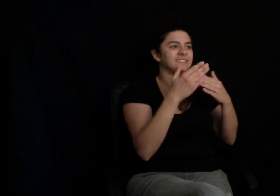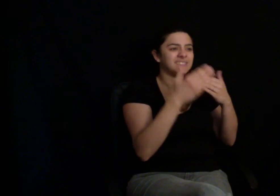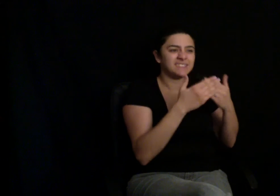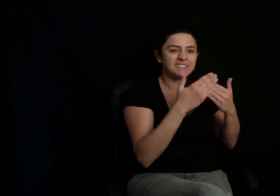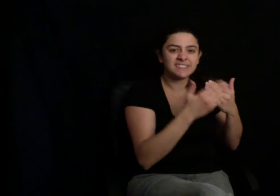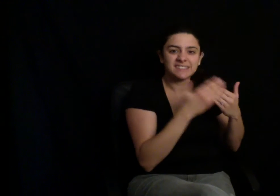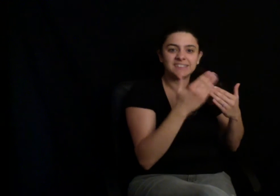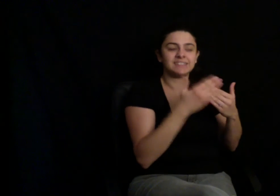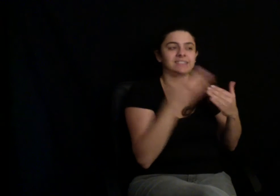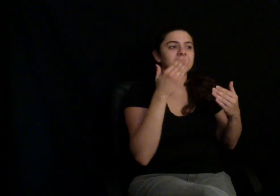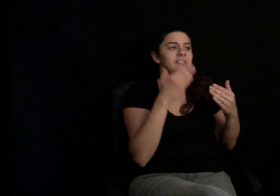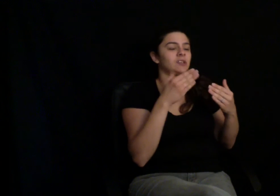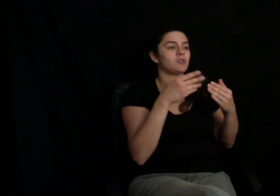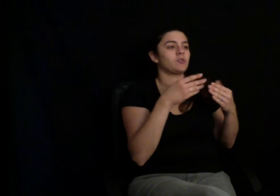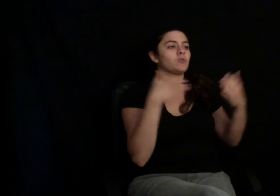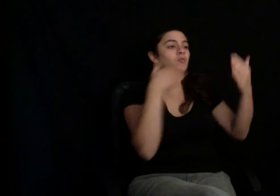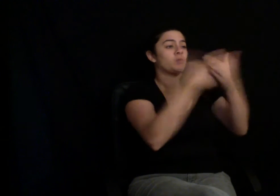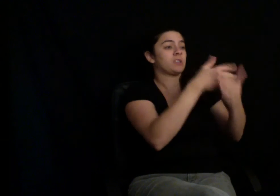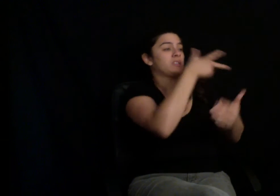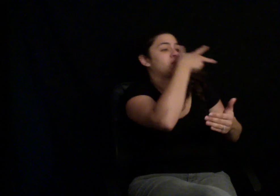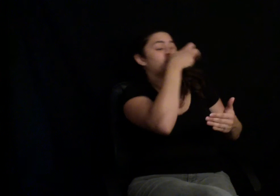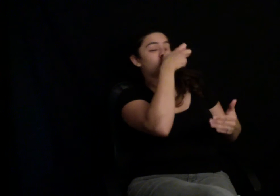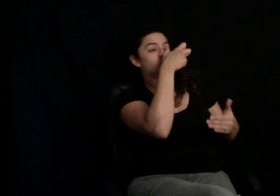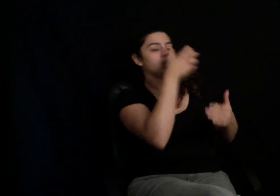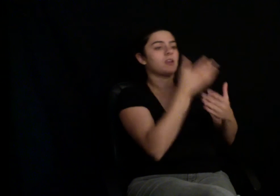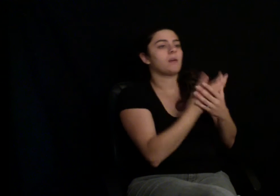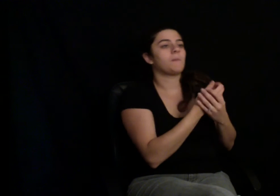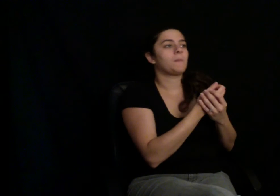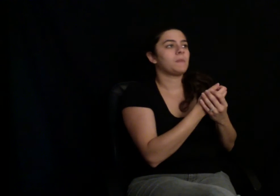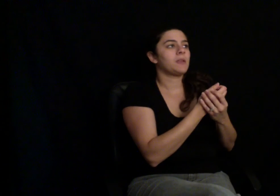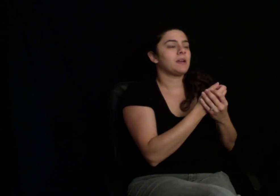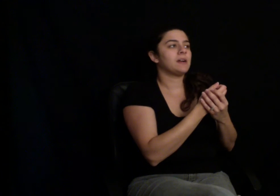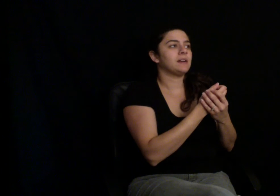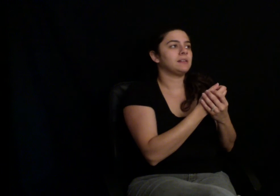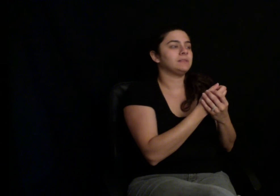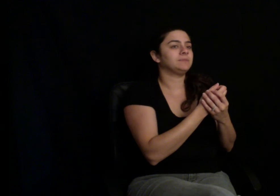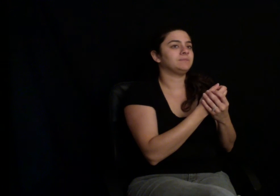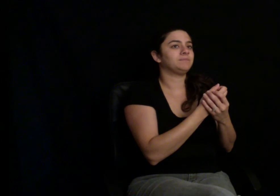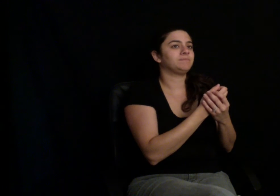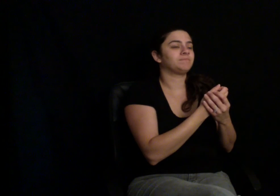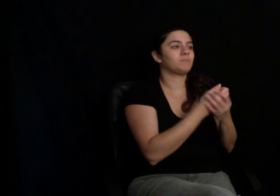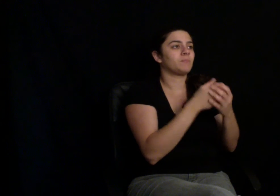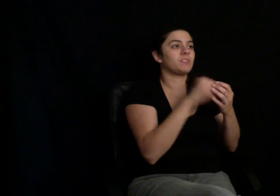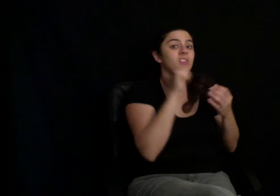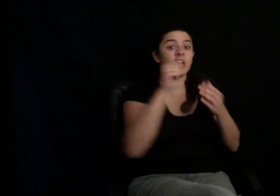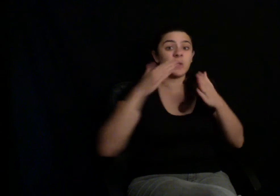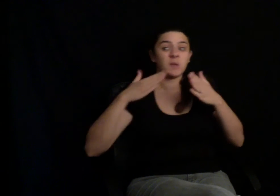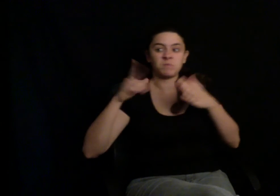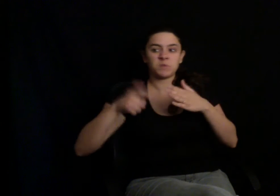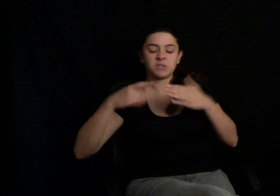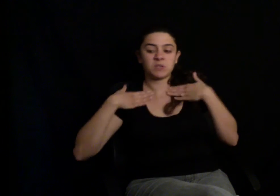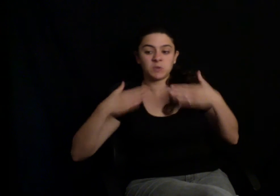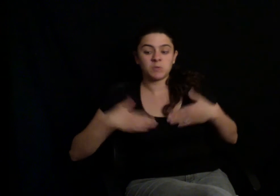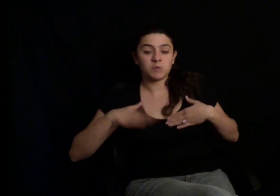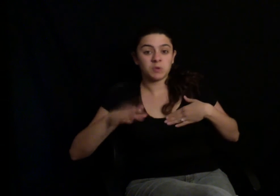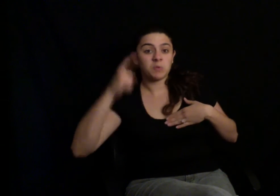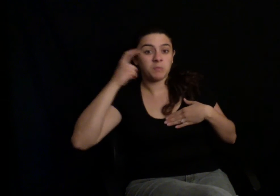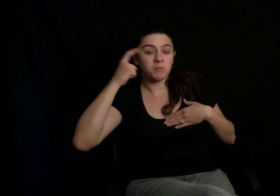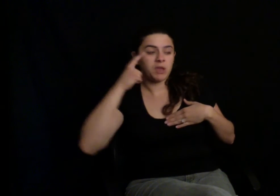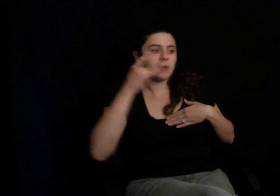reach those pleasure centers and all that through porn rather than through humans. Eventually your brain's going to start to prefer it because it knows that